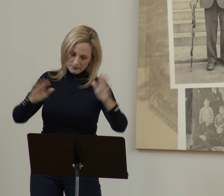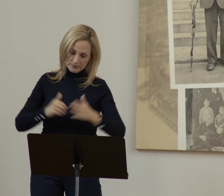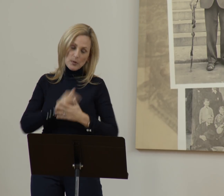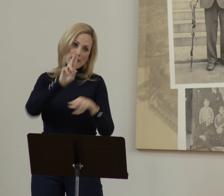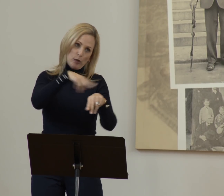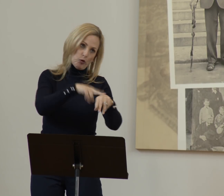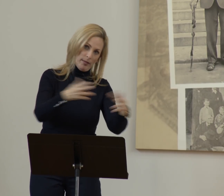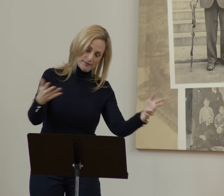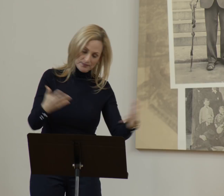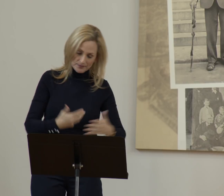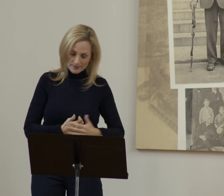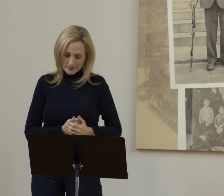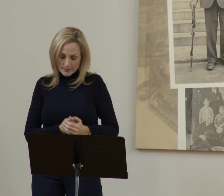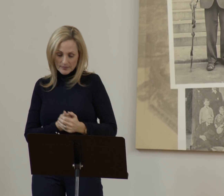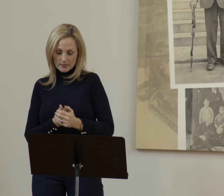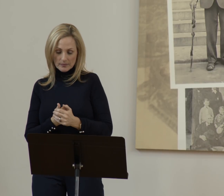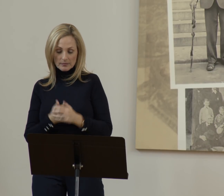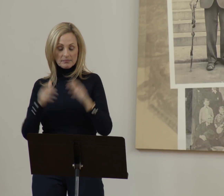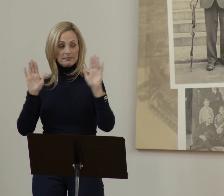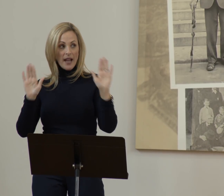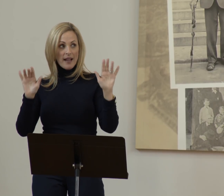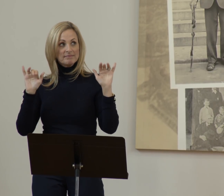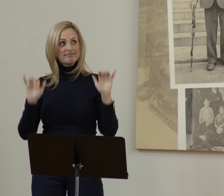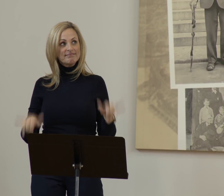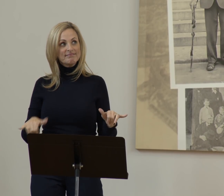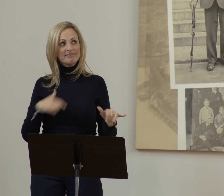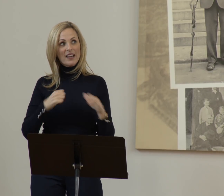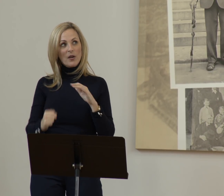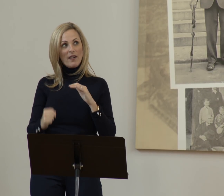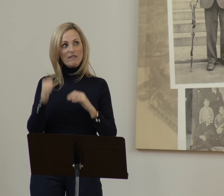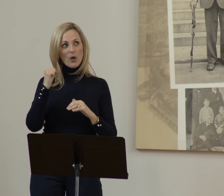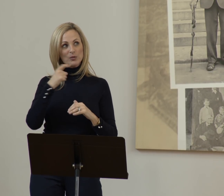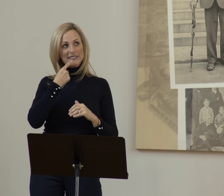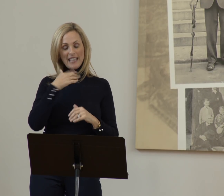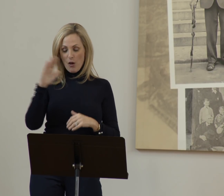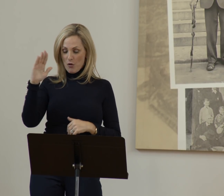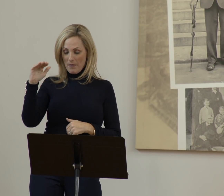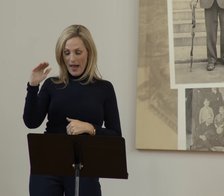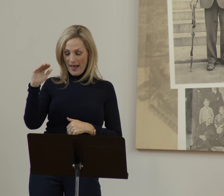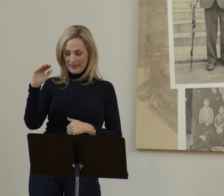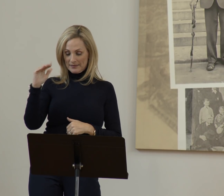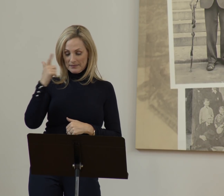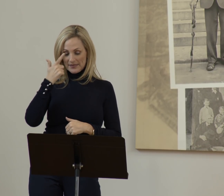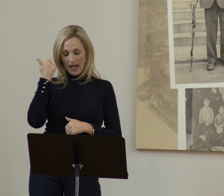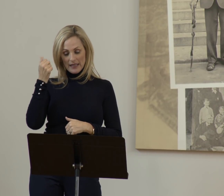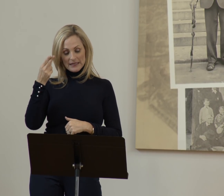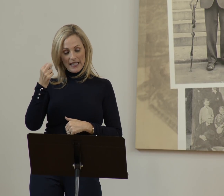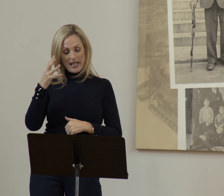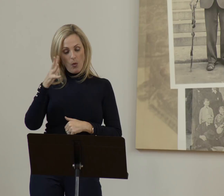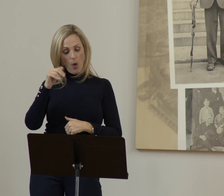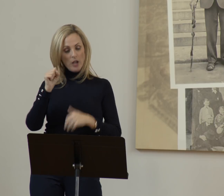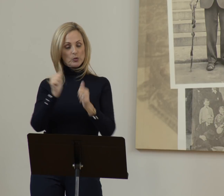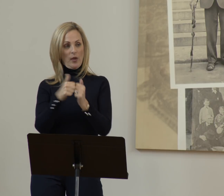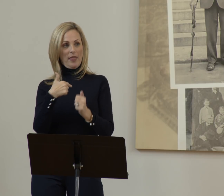out that he truly had passed, I cried, as is natural. And I won't say